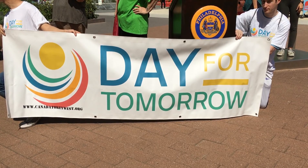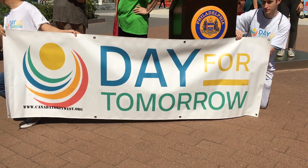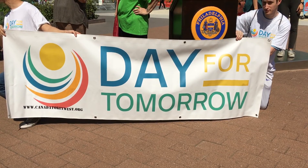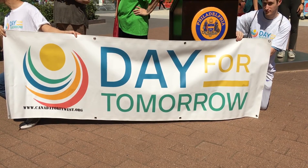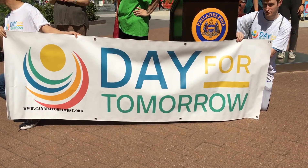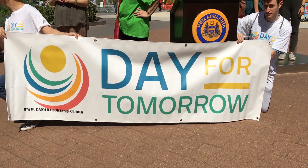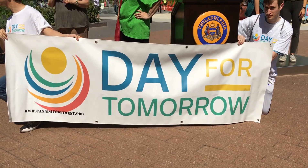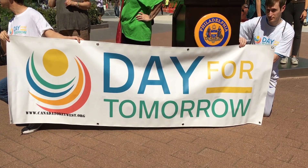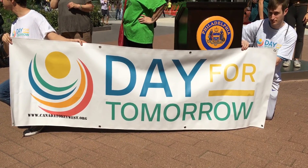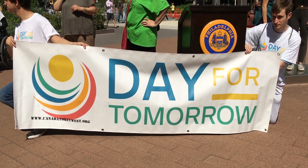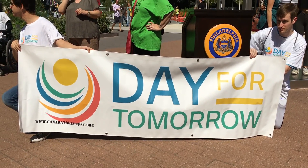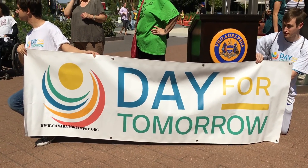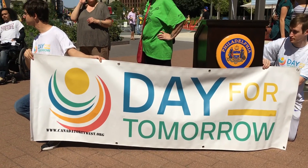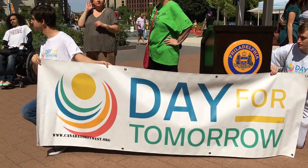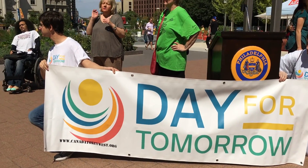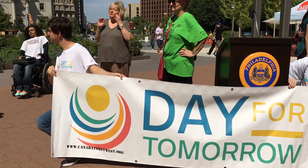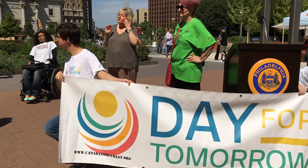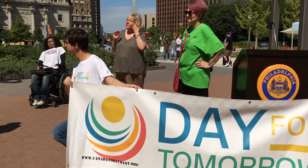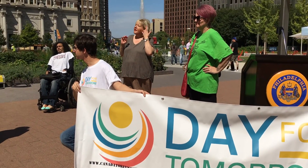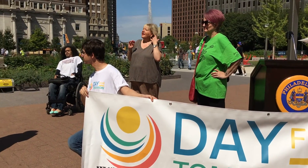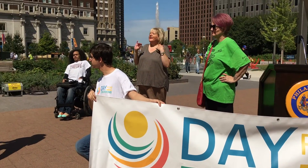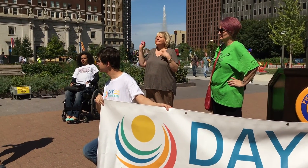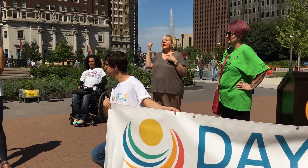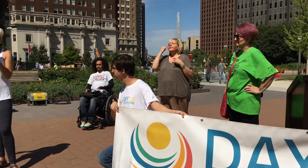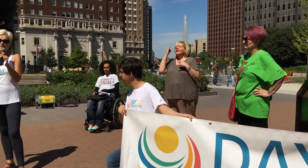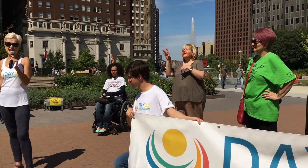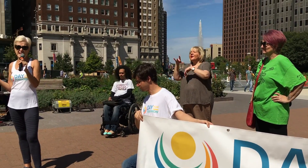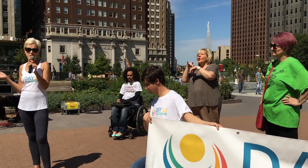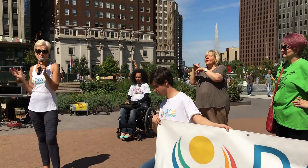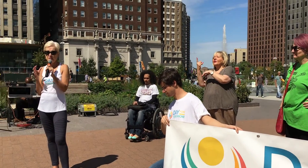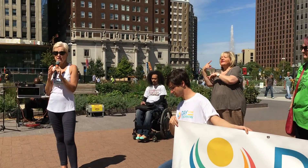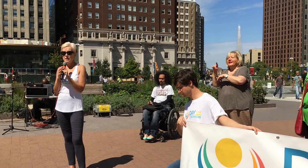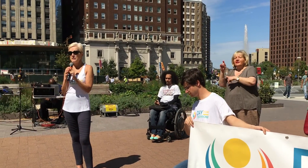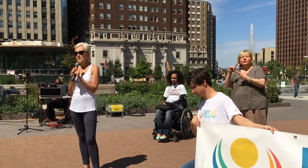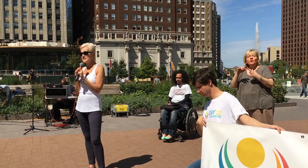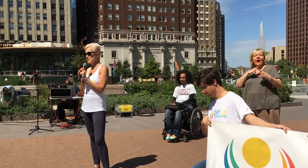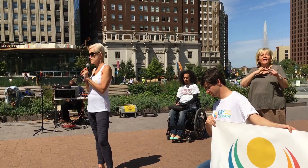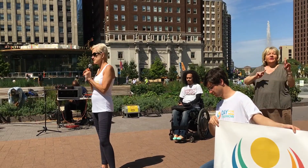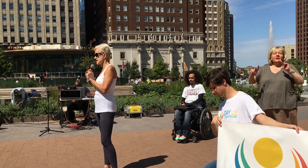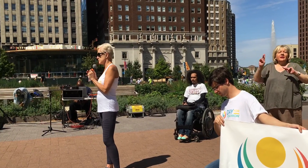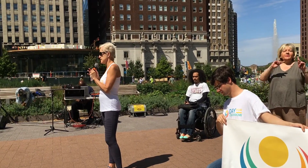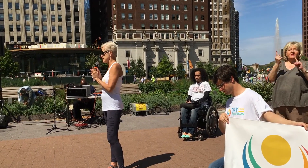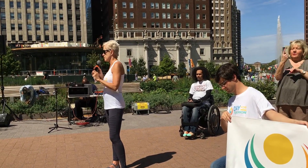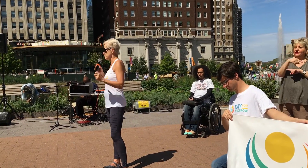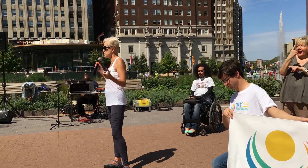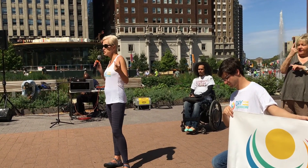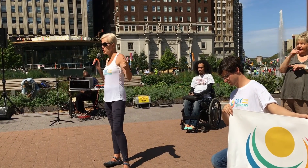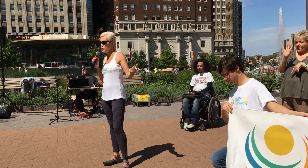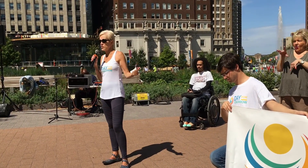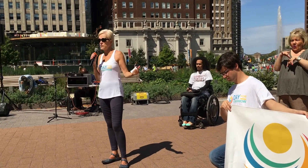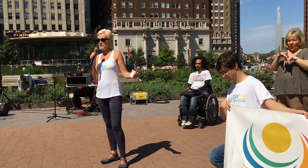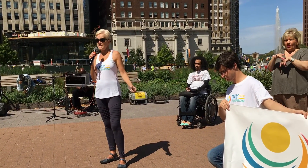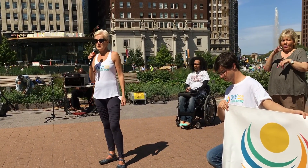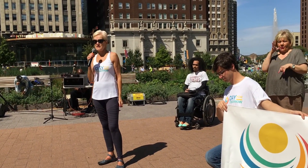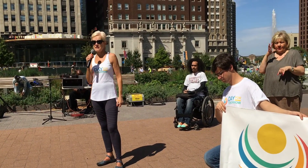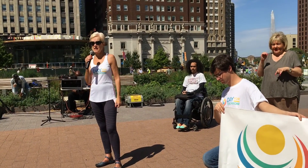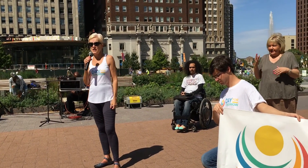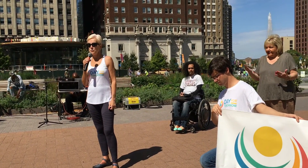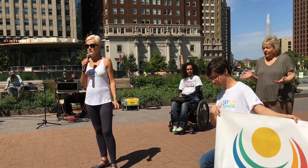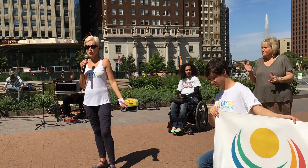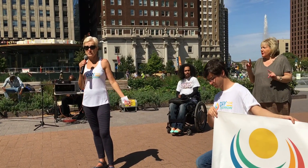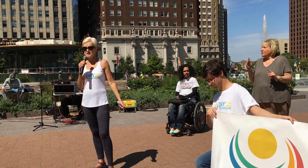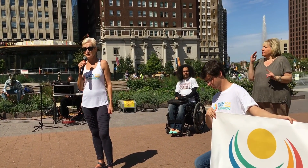an equivalent to Earth Day. We need People Day now, because the Earth is going to be here. People know what Earth Day